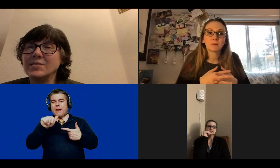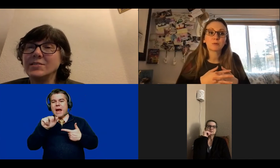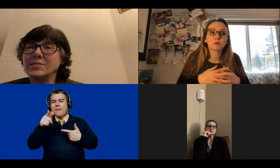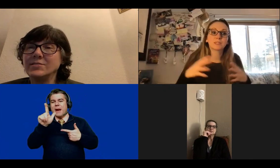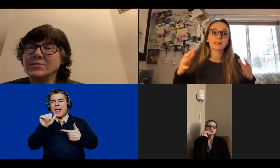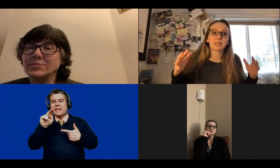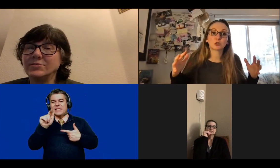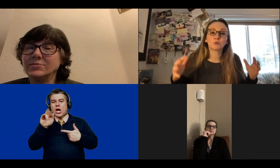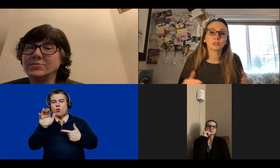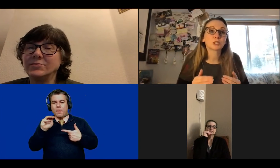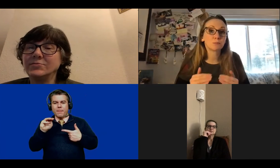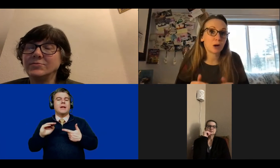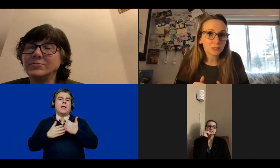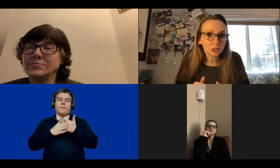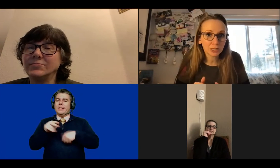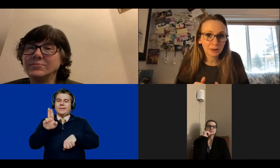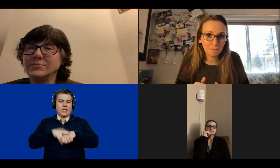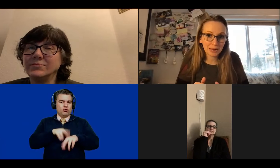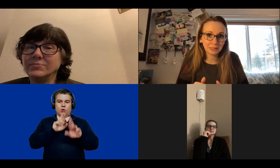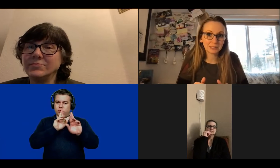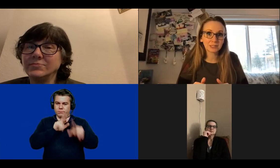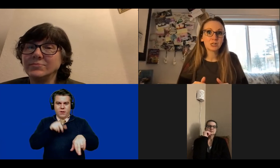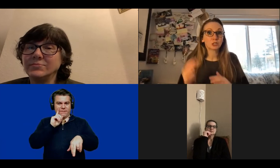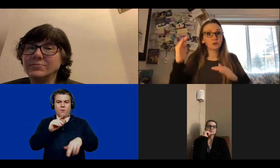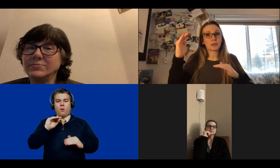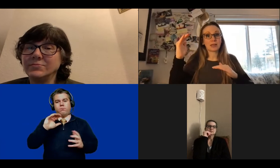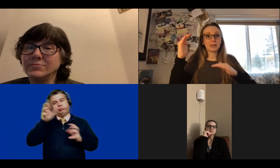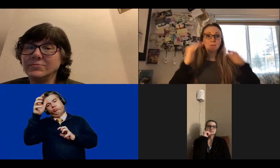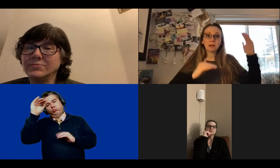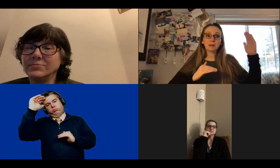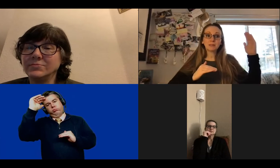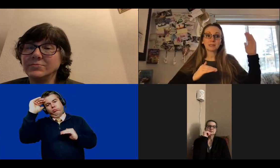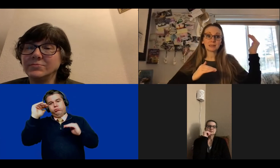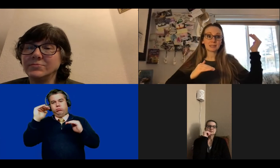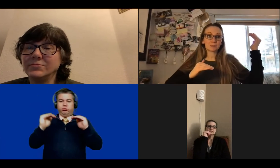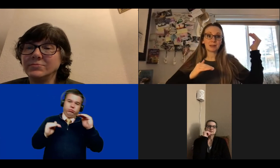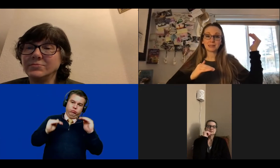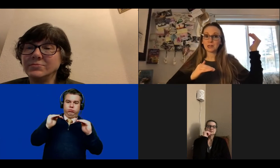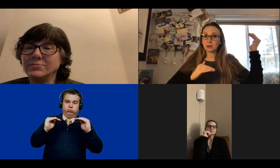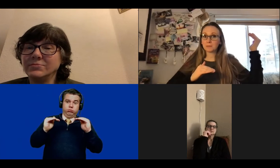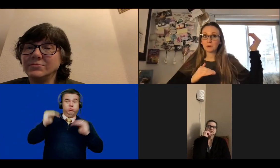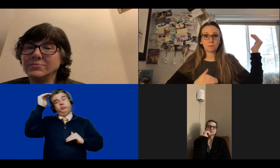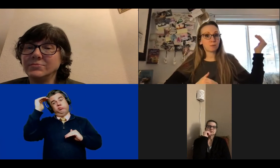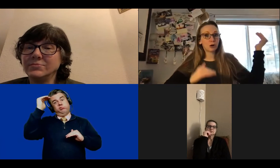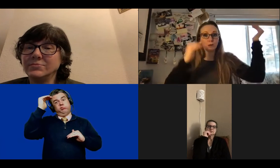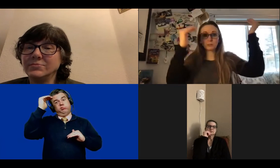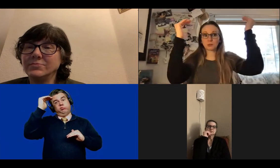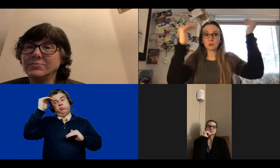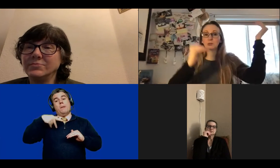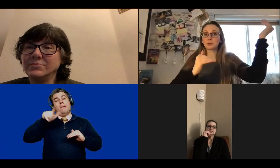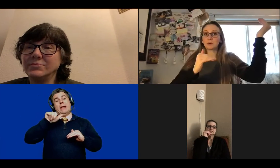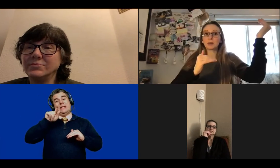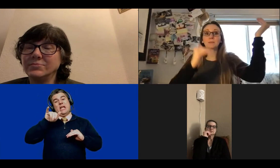bacterium that improves the natural response to imbalance. So you've got that imbalance, and this plantarum